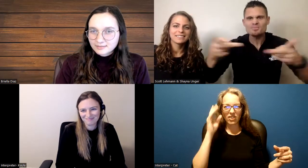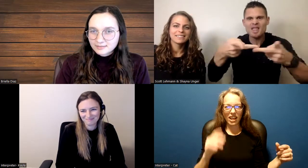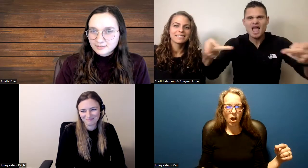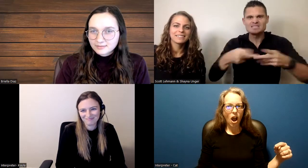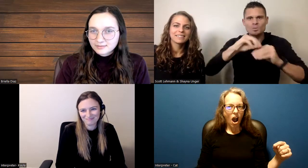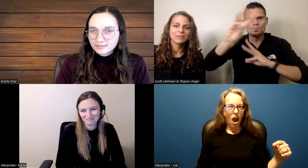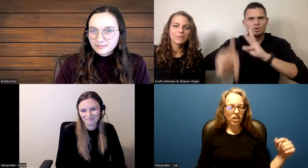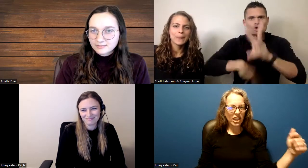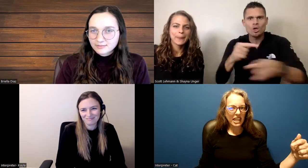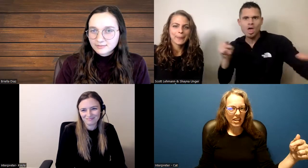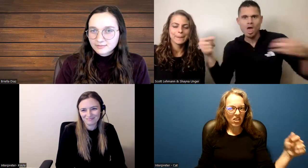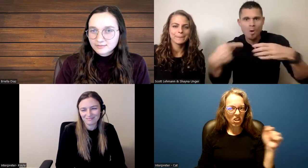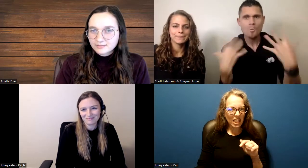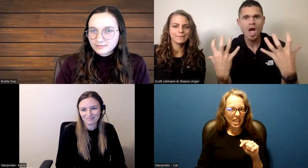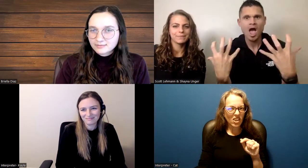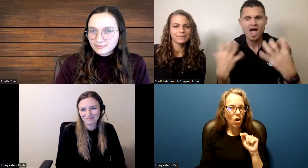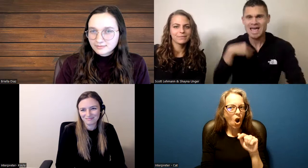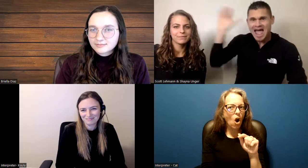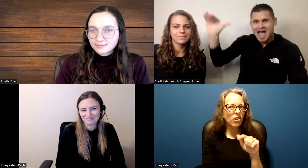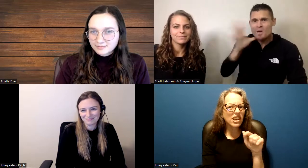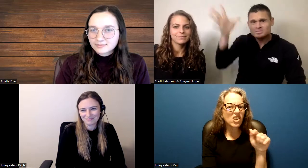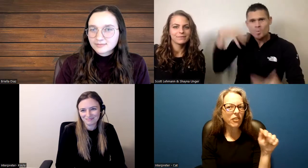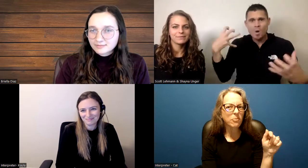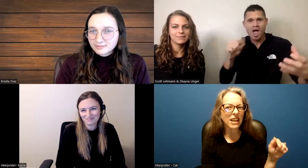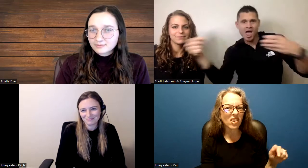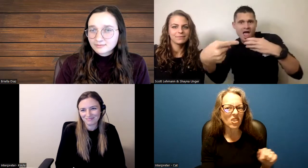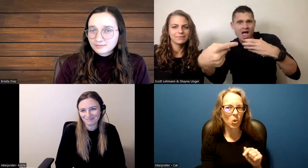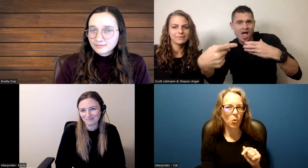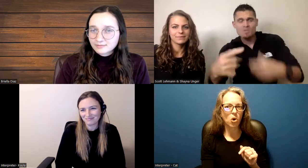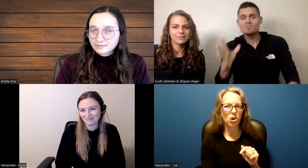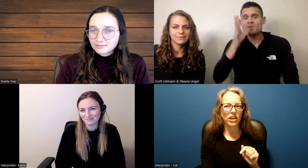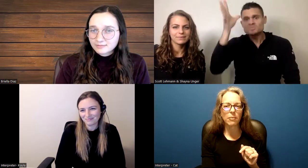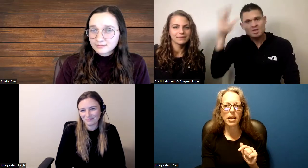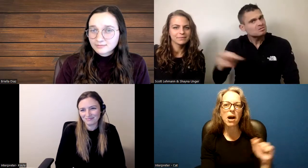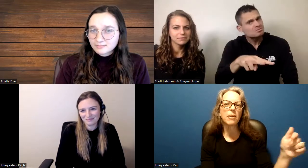And I was like, look at this. There are all these different places in the